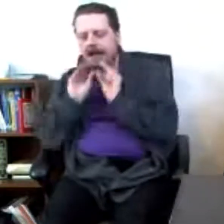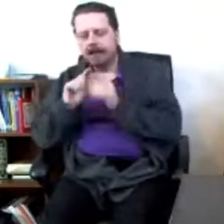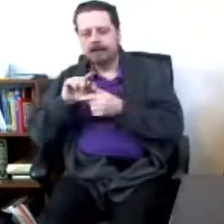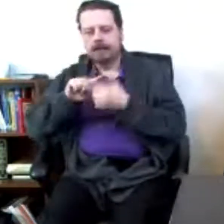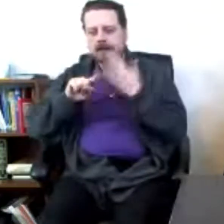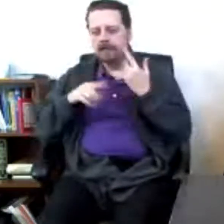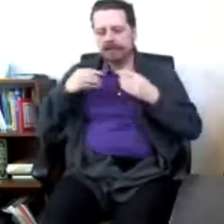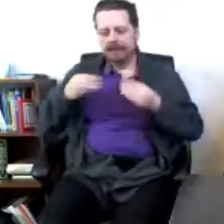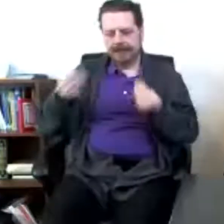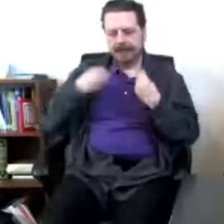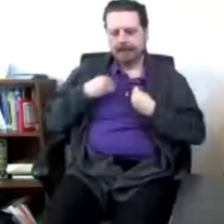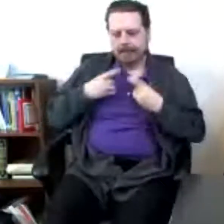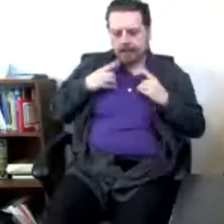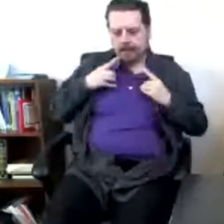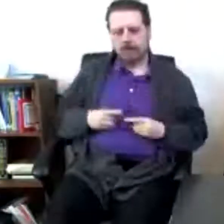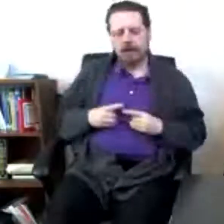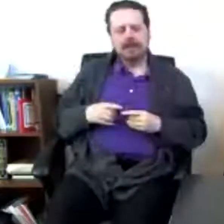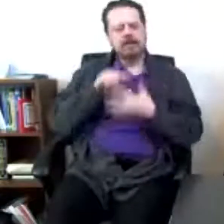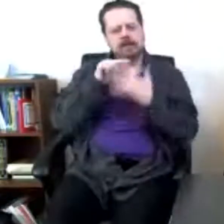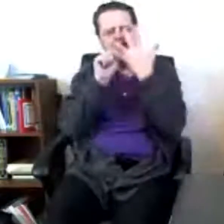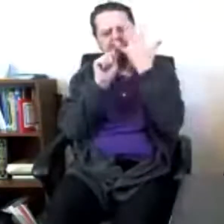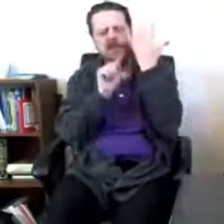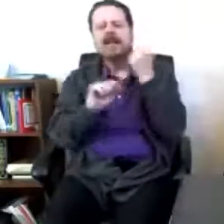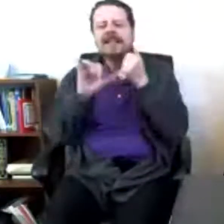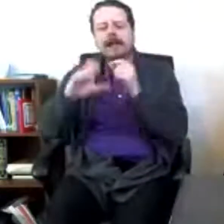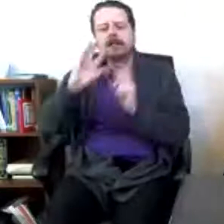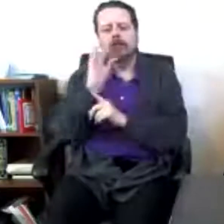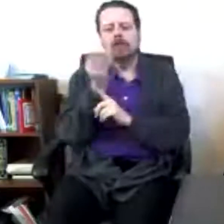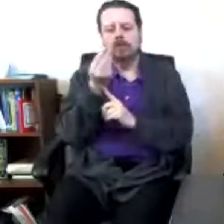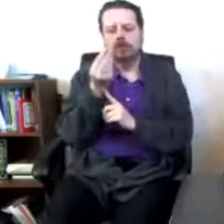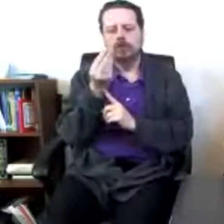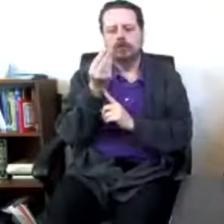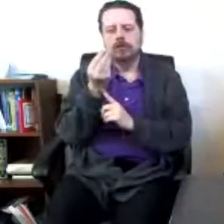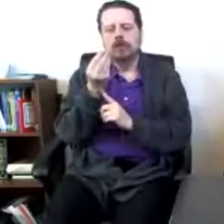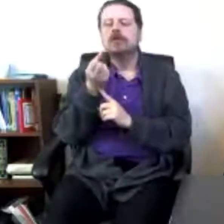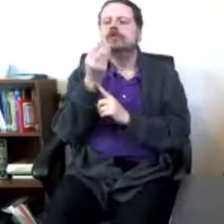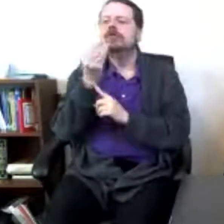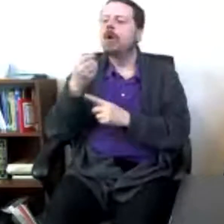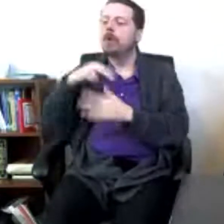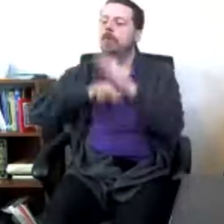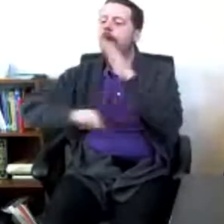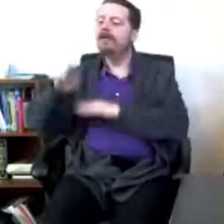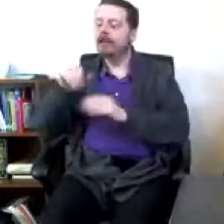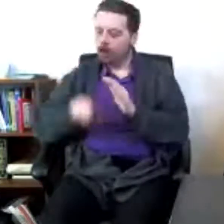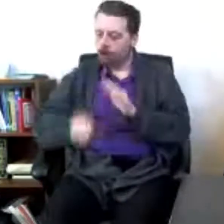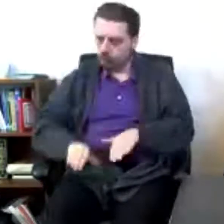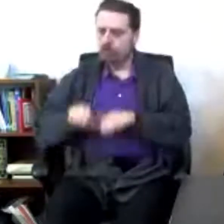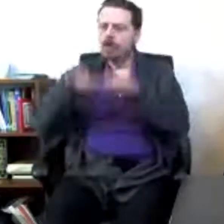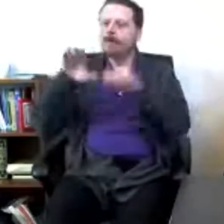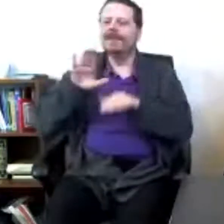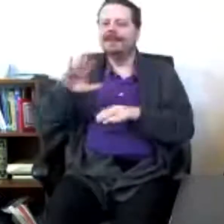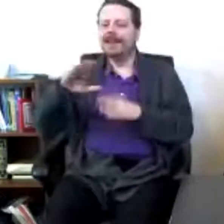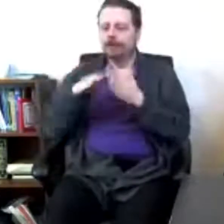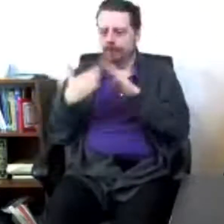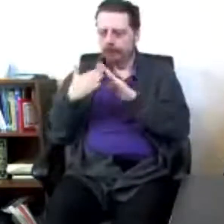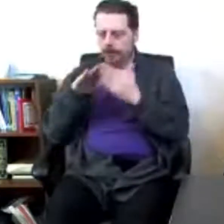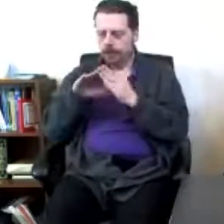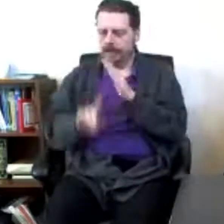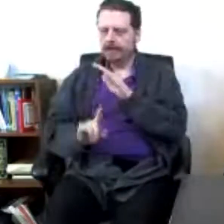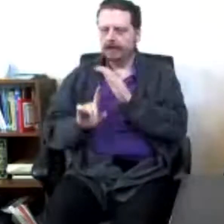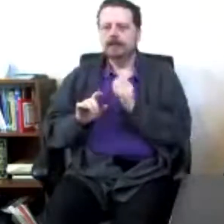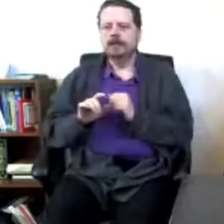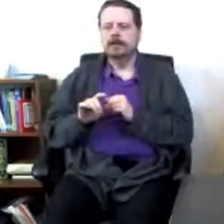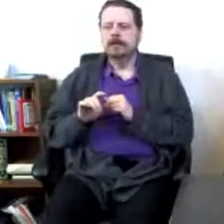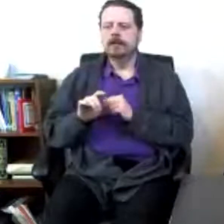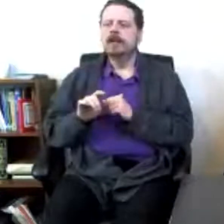forth. So it is about reflecting the culture. So prophets grew up in a certain community, and they are normally